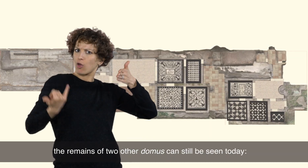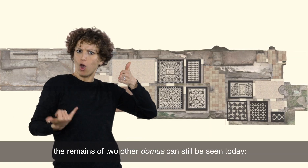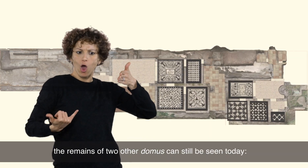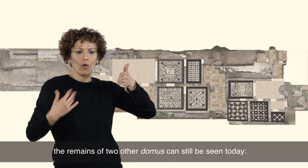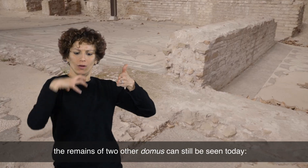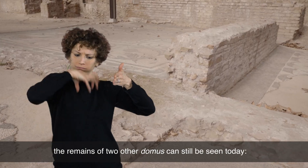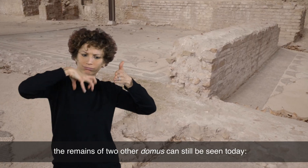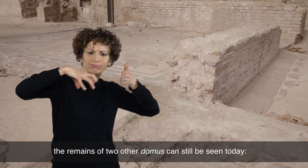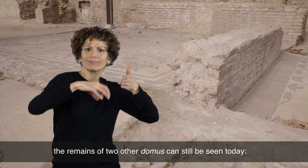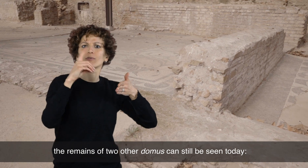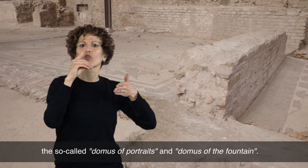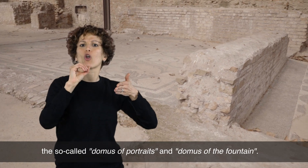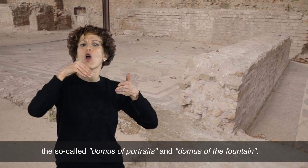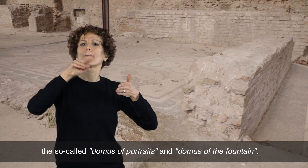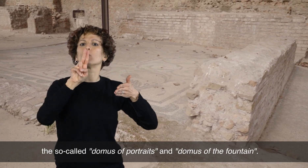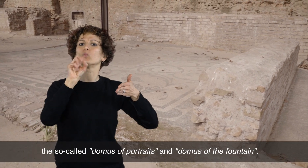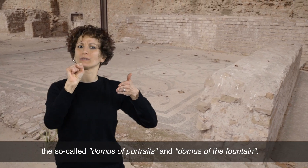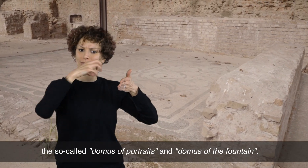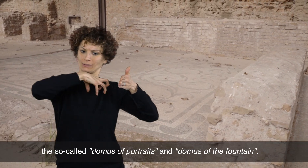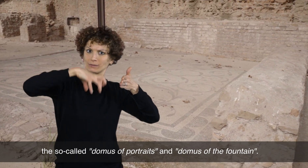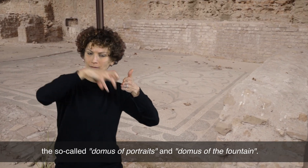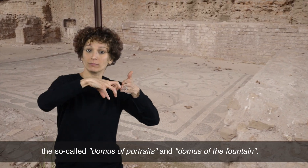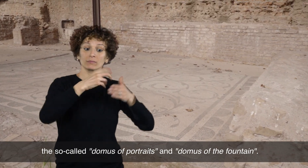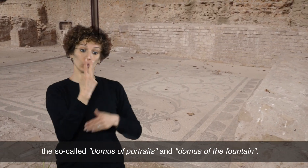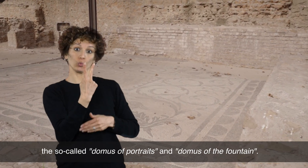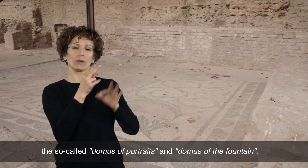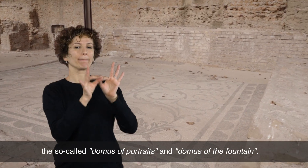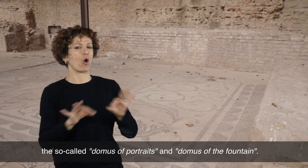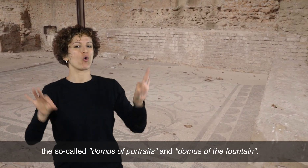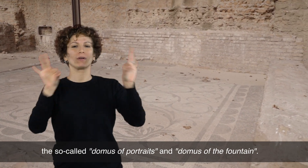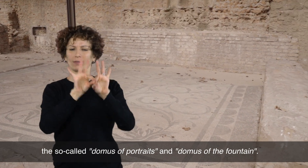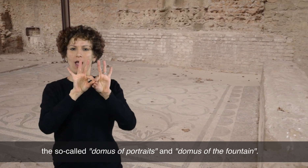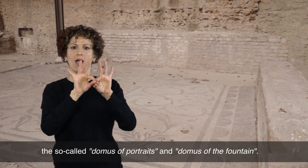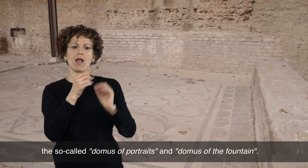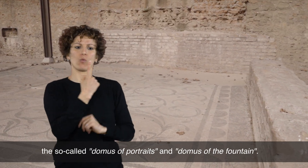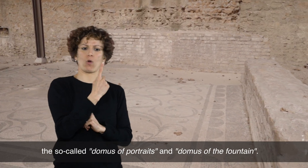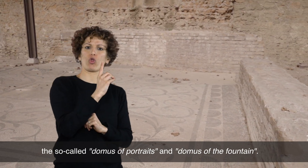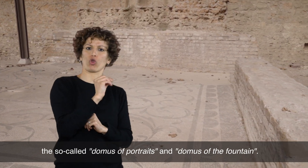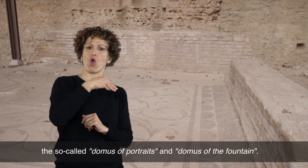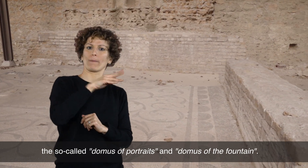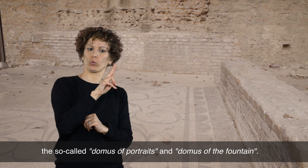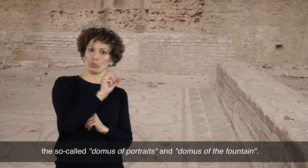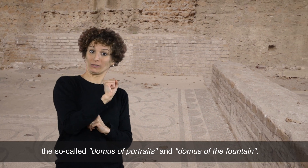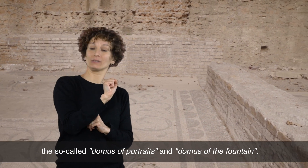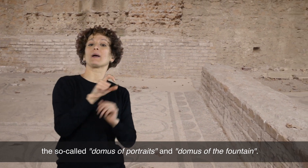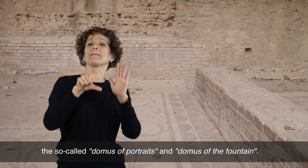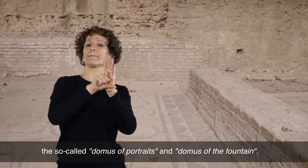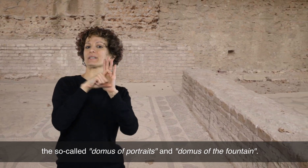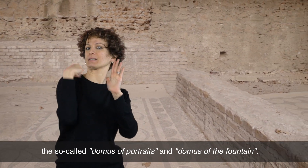today. The so-called Domus of Portraits and Domus of the Fountain.